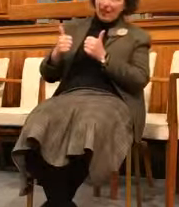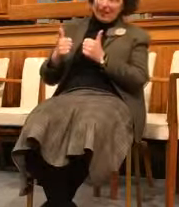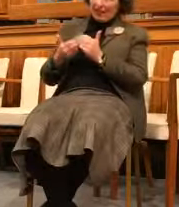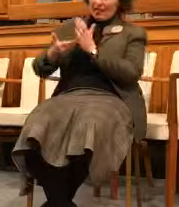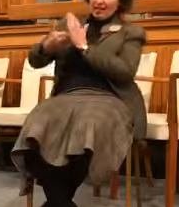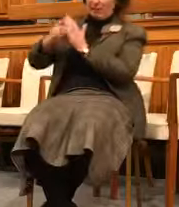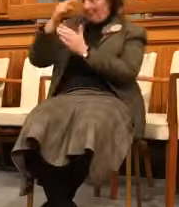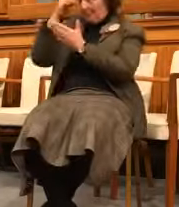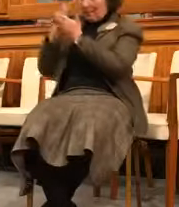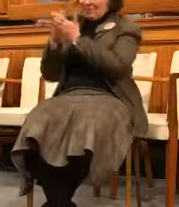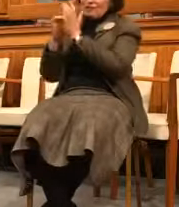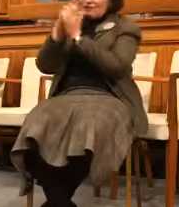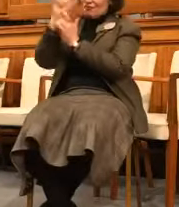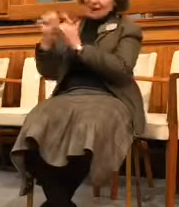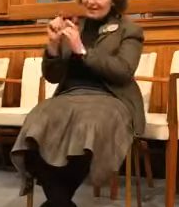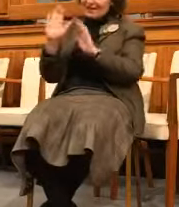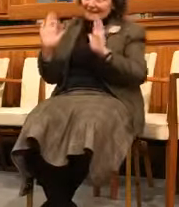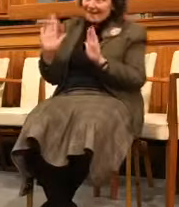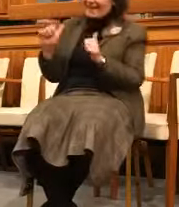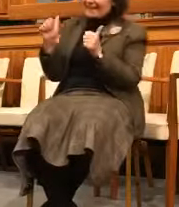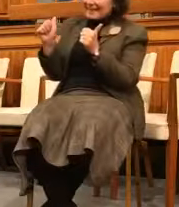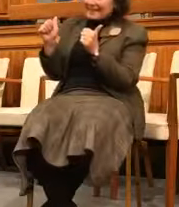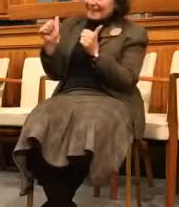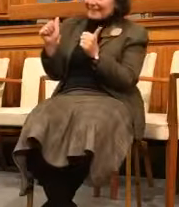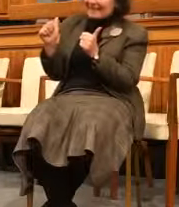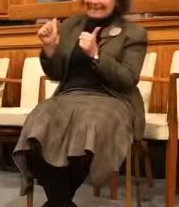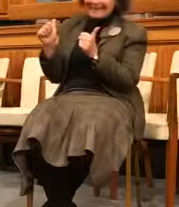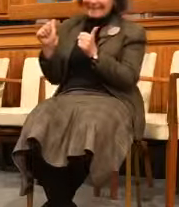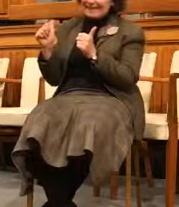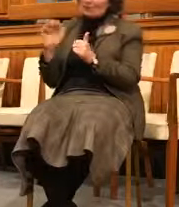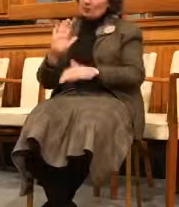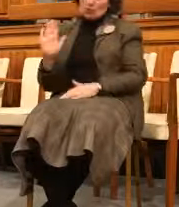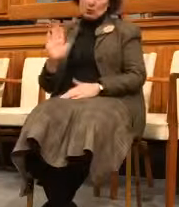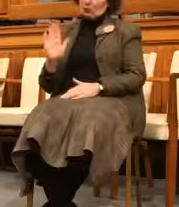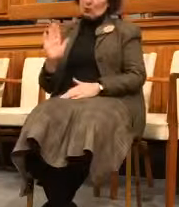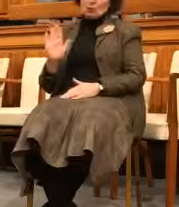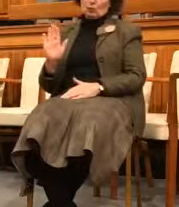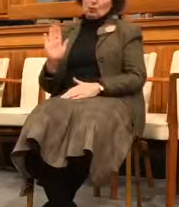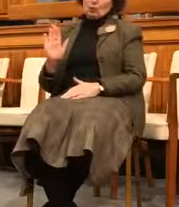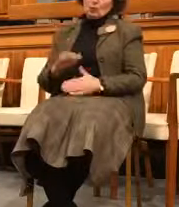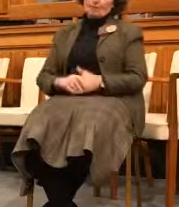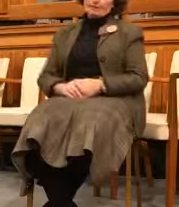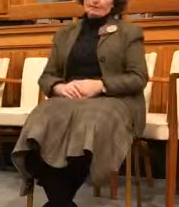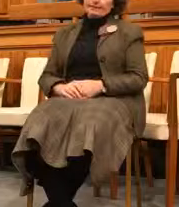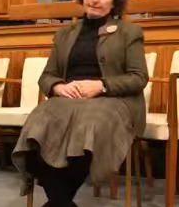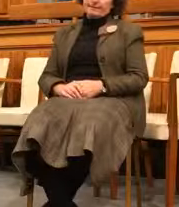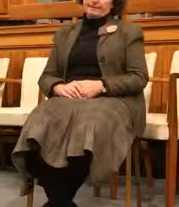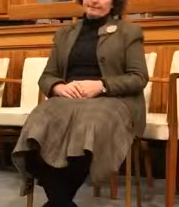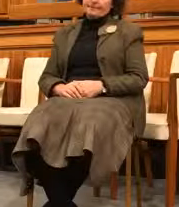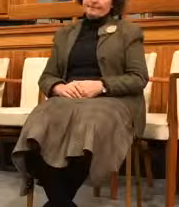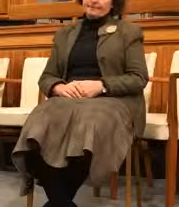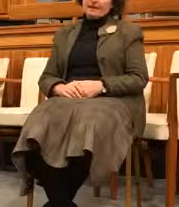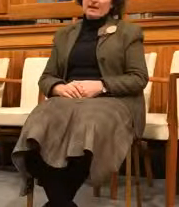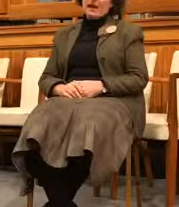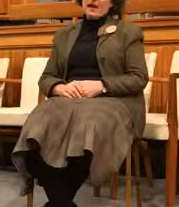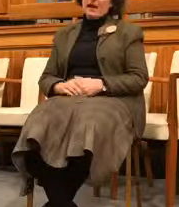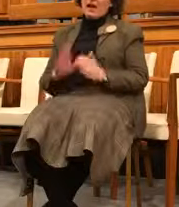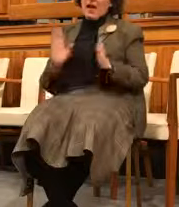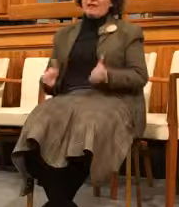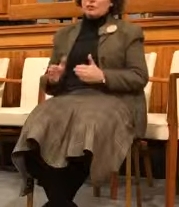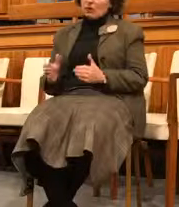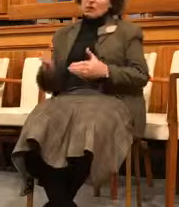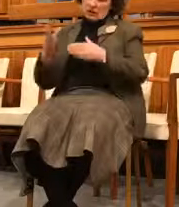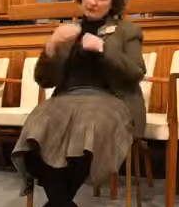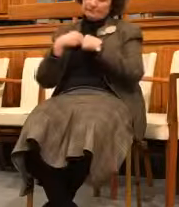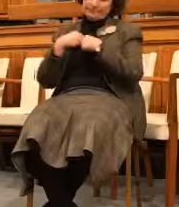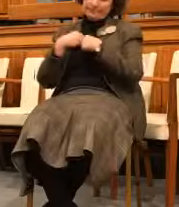bound to get me to heaven. No, no, it won't. You have to say to yourself, I